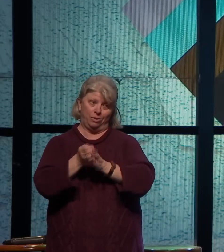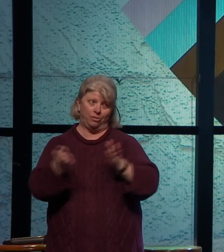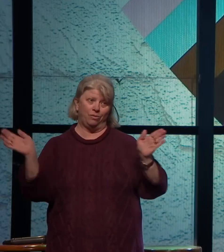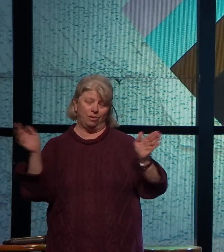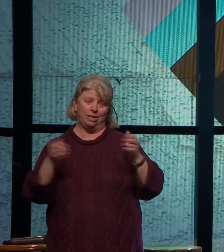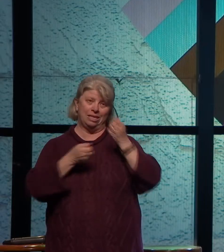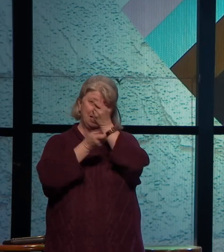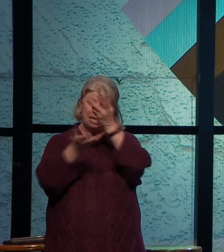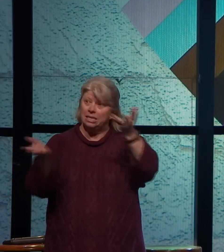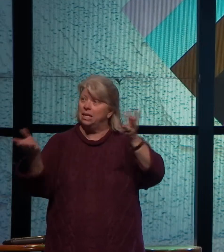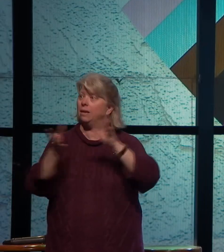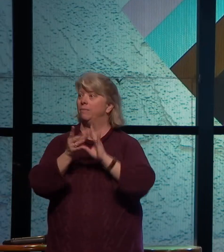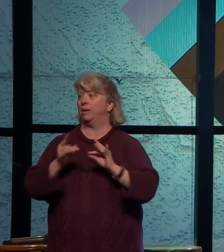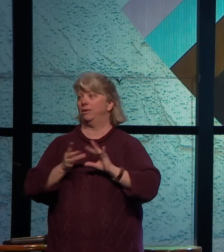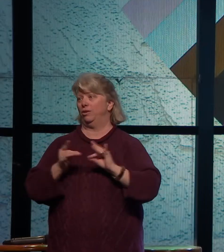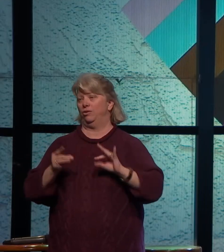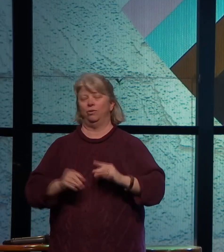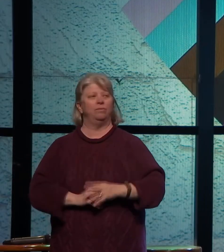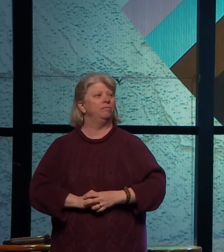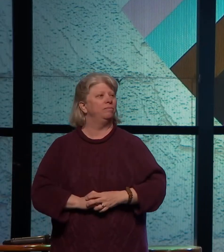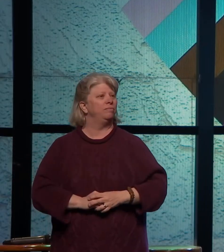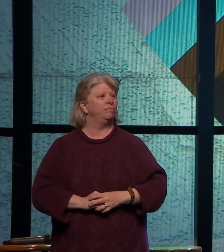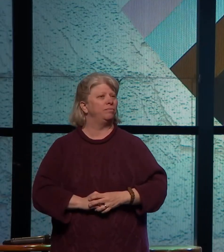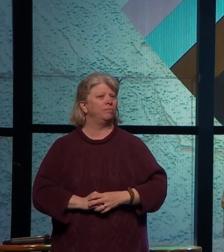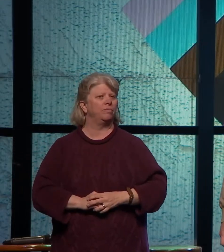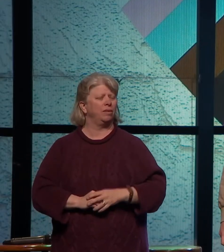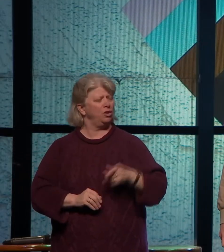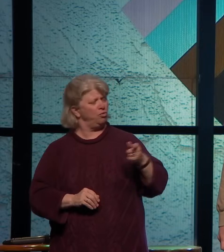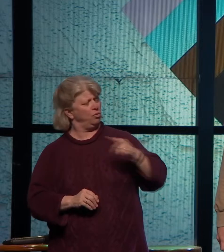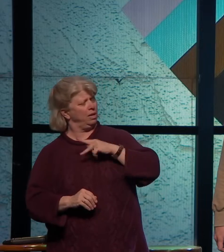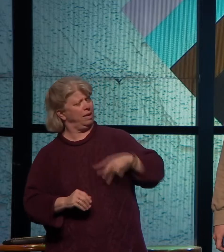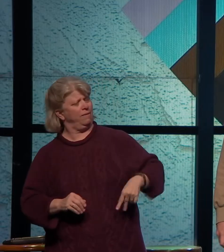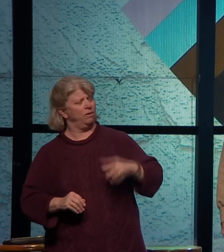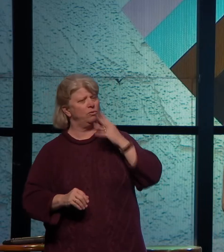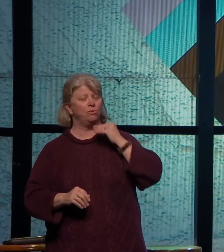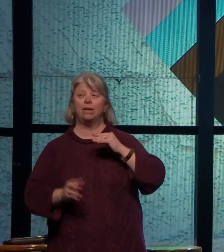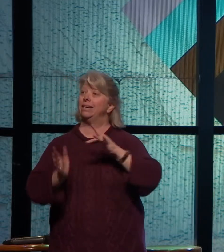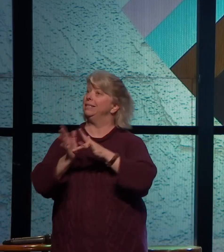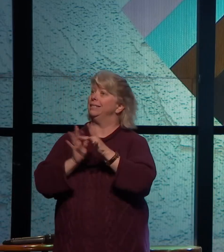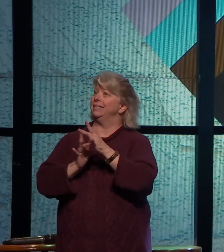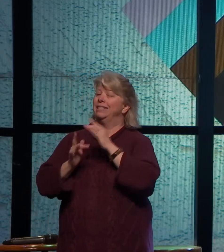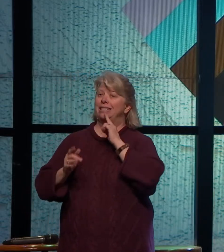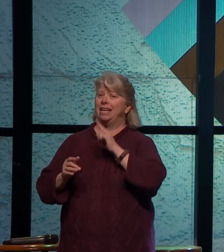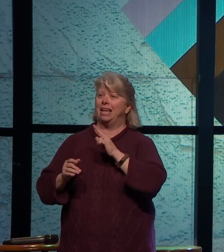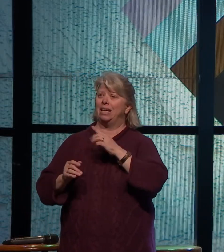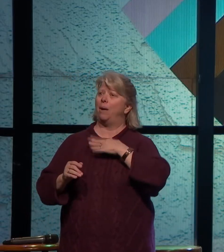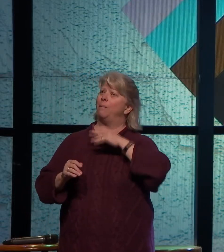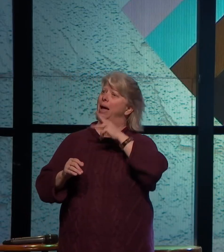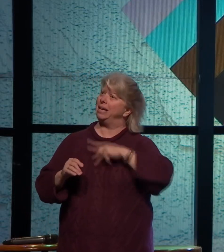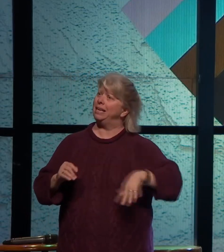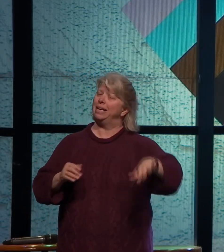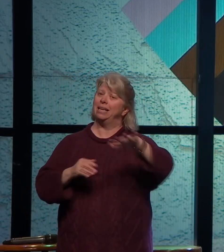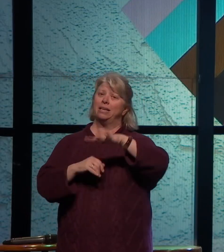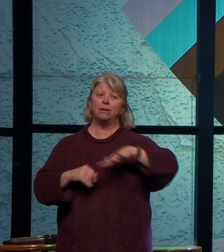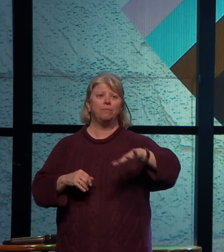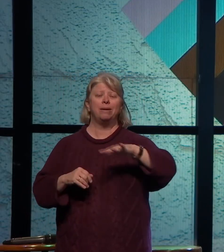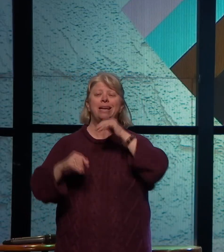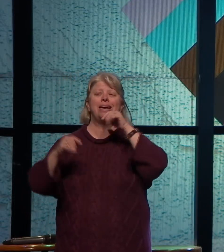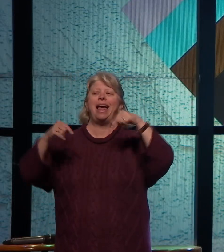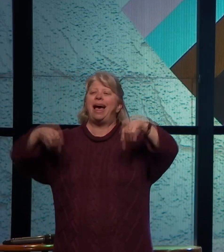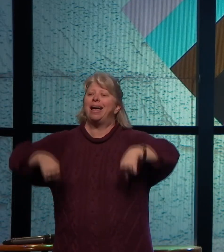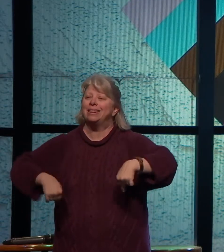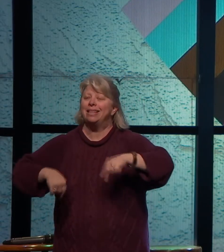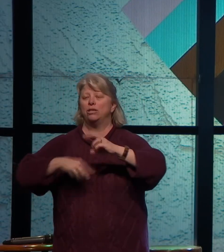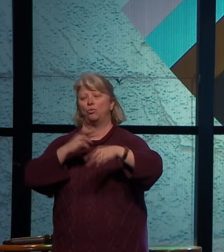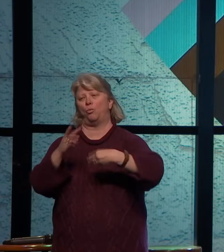send a message. And Pilate says, are you the king of the Jews? And Jesus says, my kingdom, what did he say, is not of